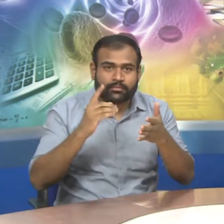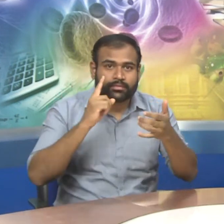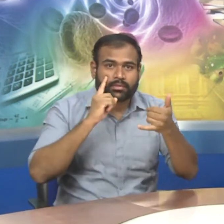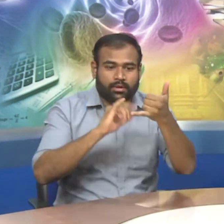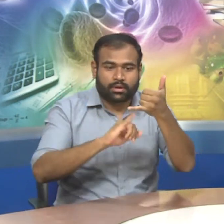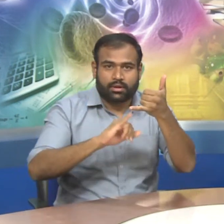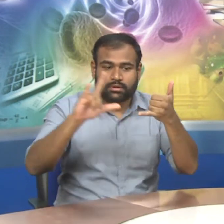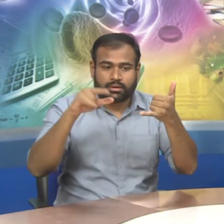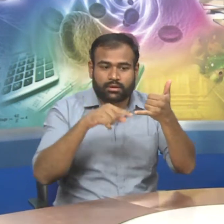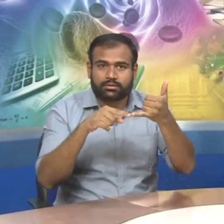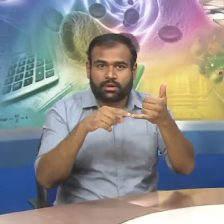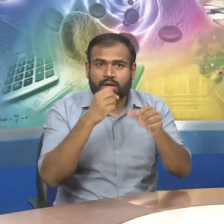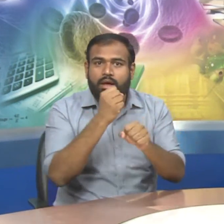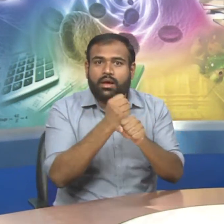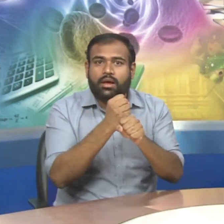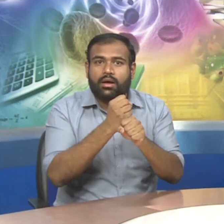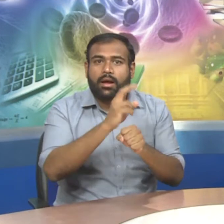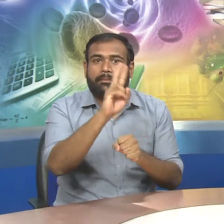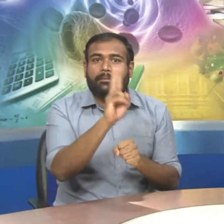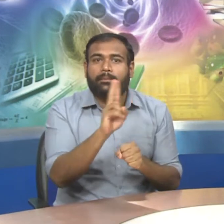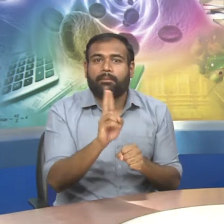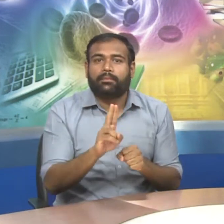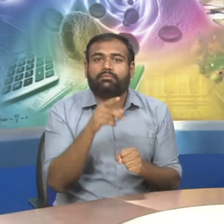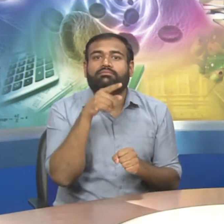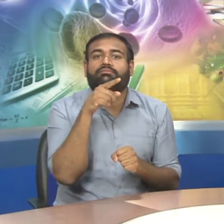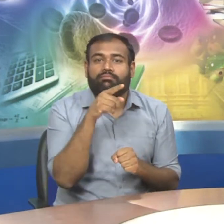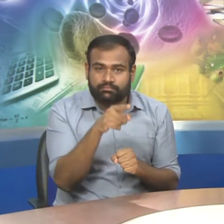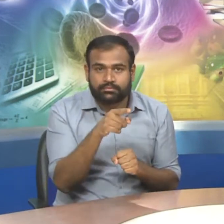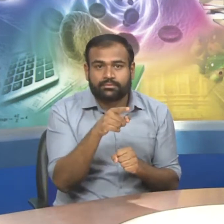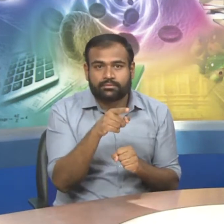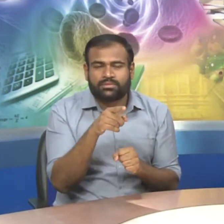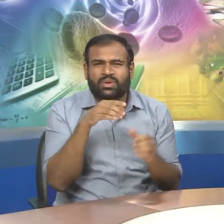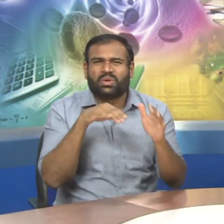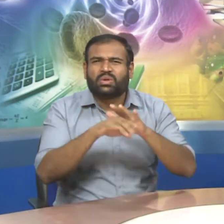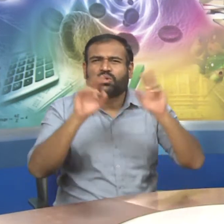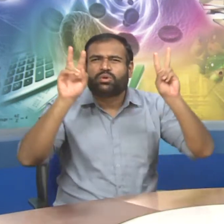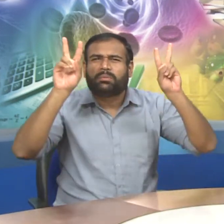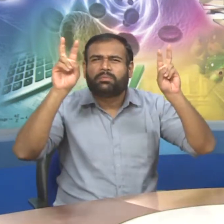This is module 3, structure and grammar of ISL.